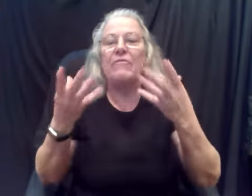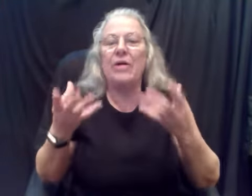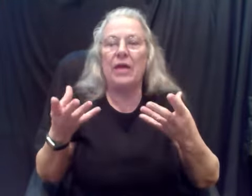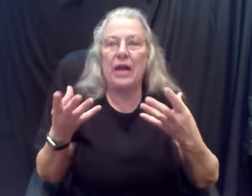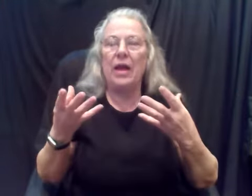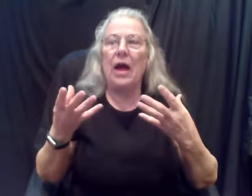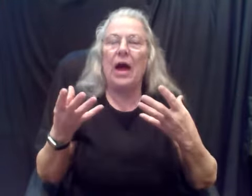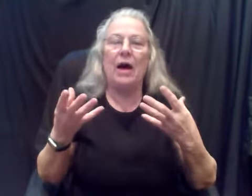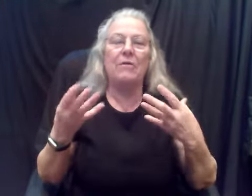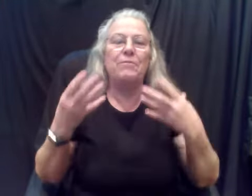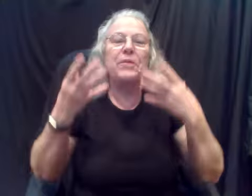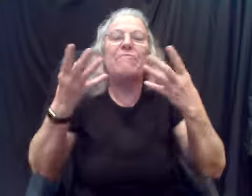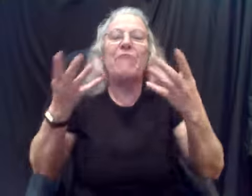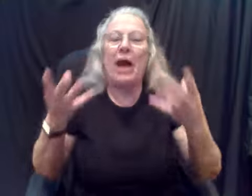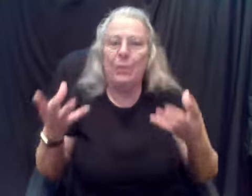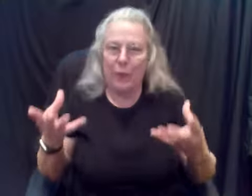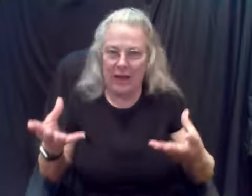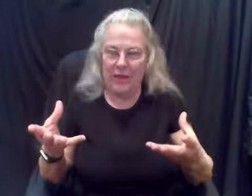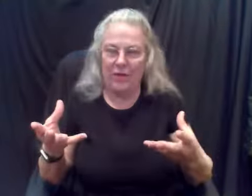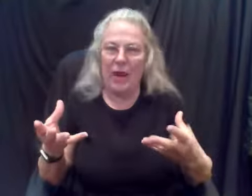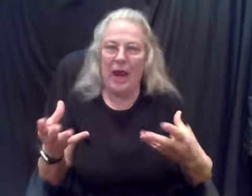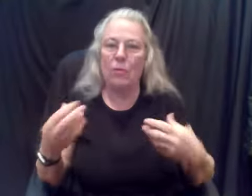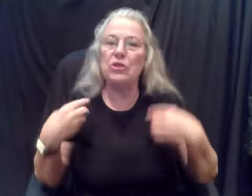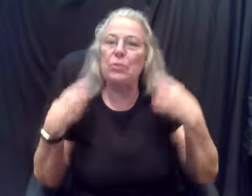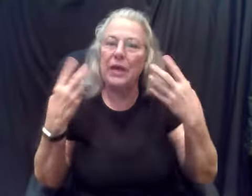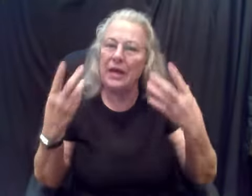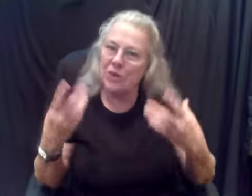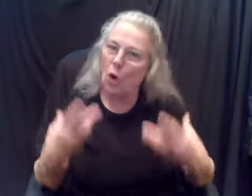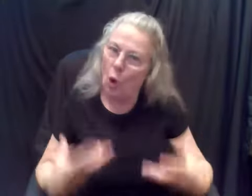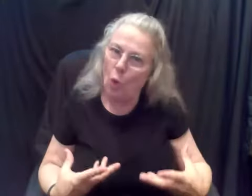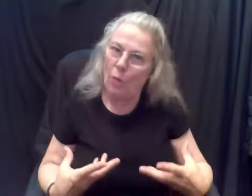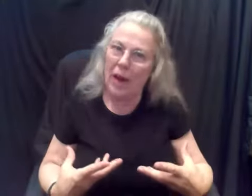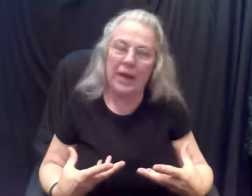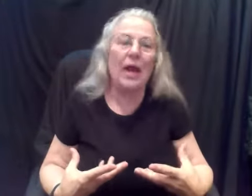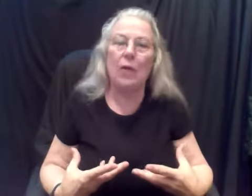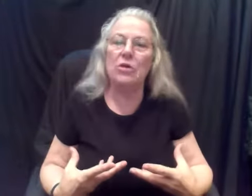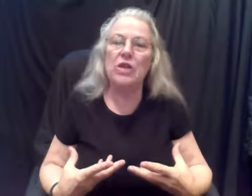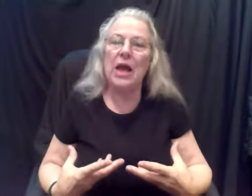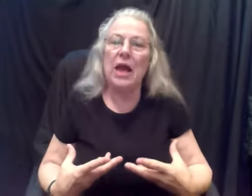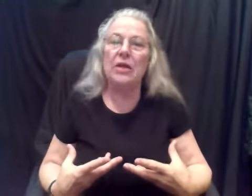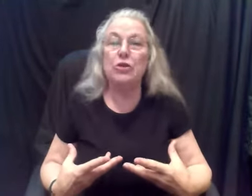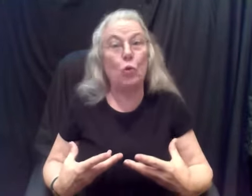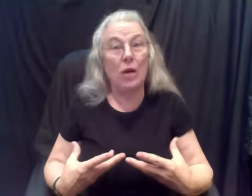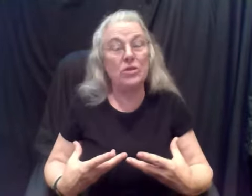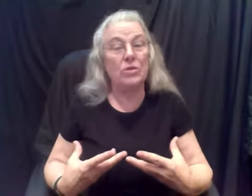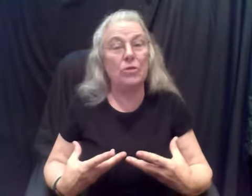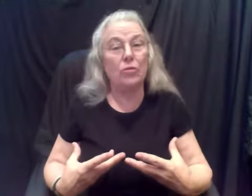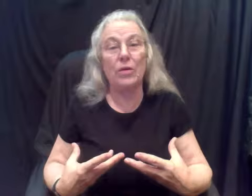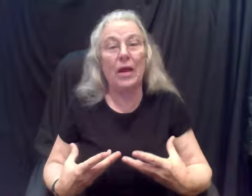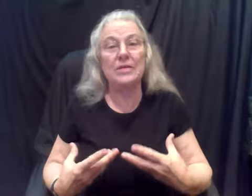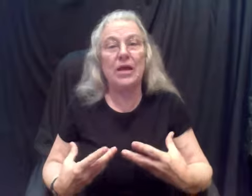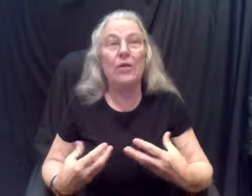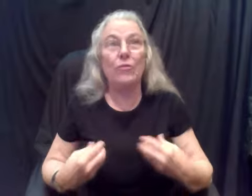very vibrant in their language, being it's a whole body language. And as you watch them, you'll realize really